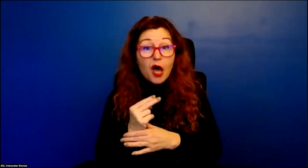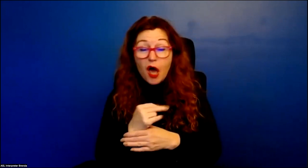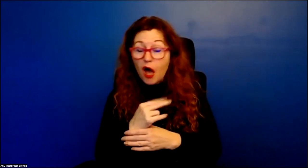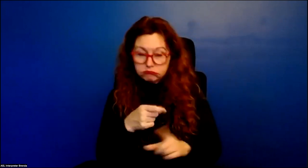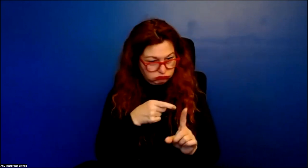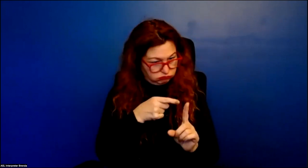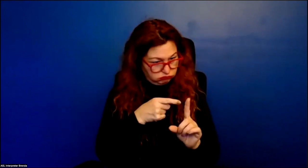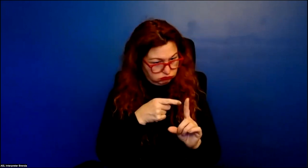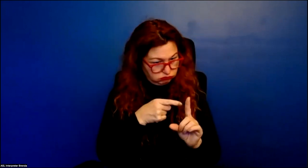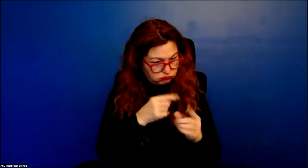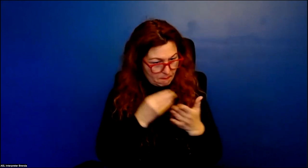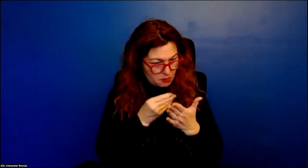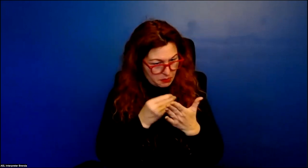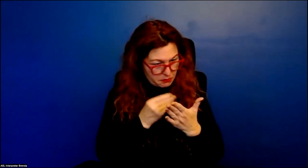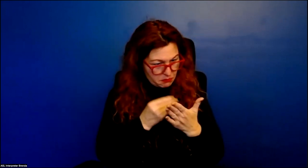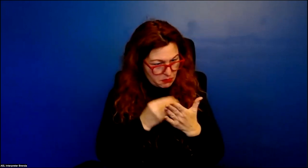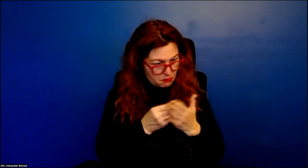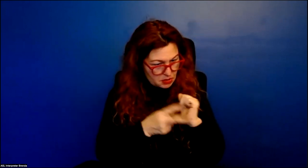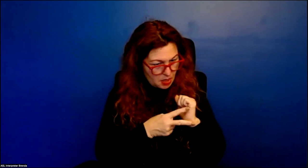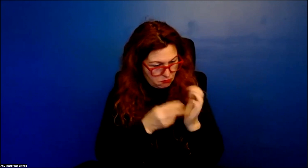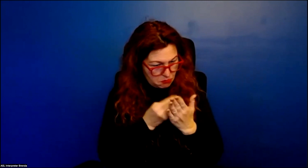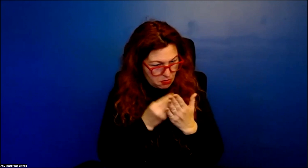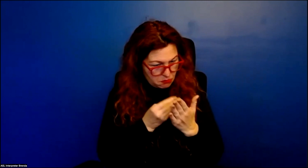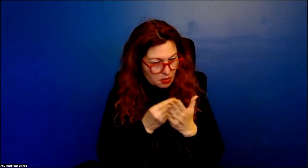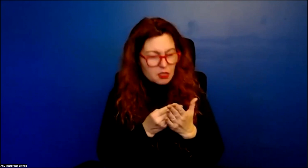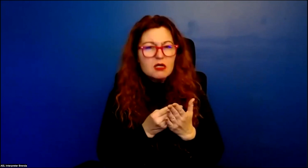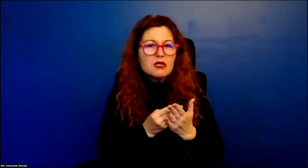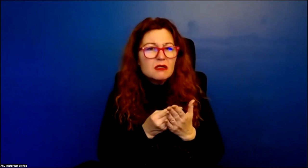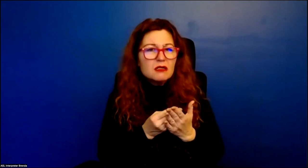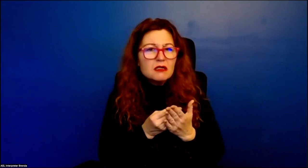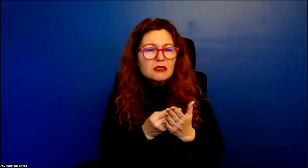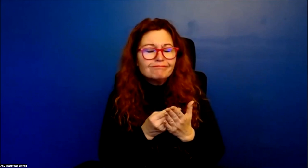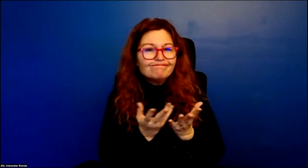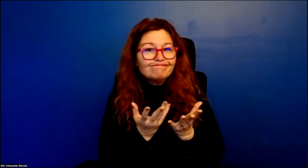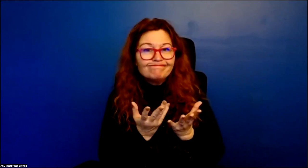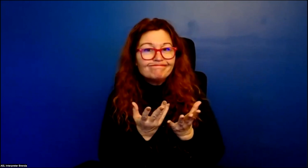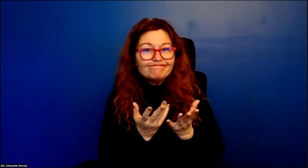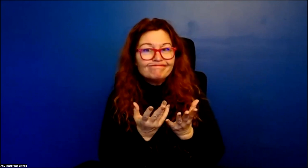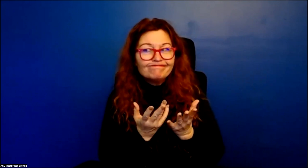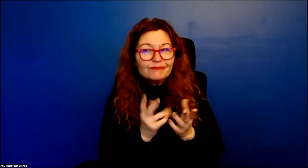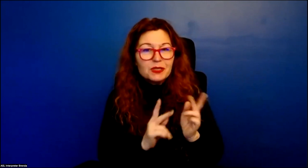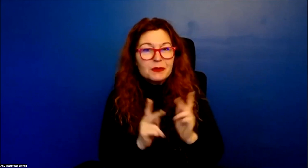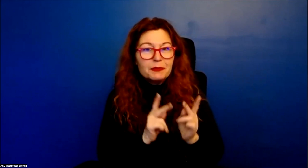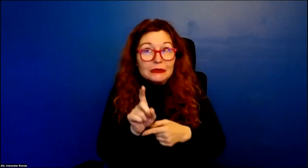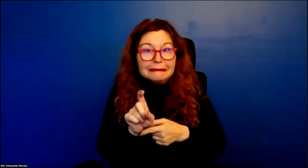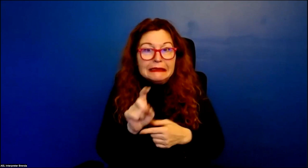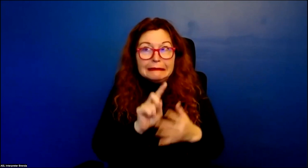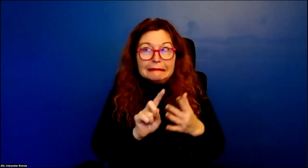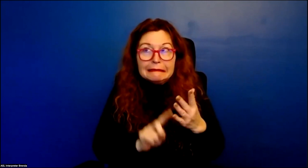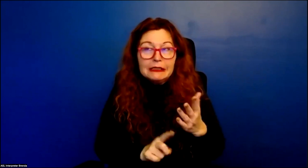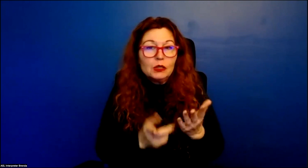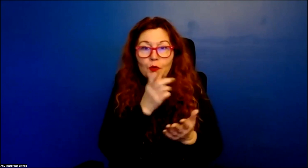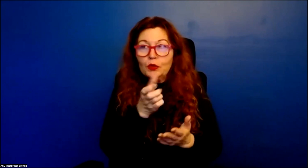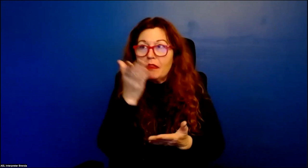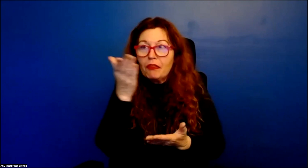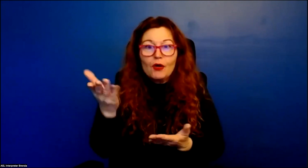do that by connecting with your audience who is most vulnerable, because then you're going to have the